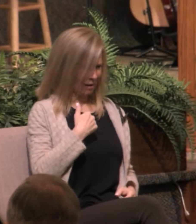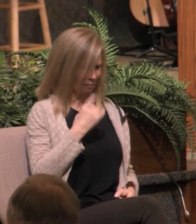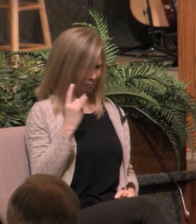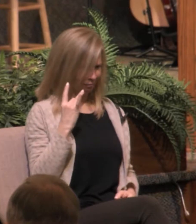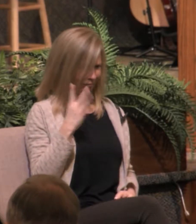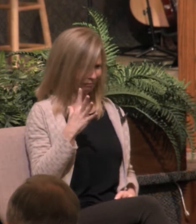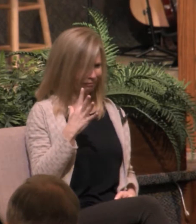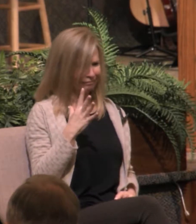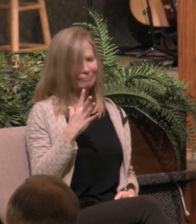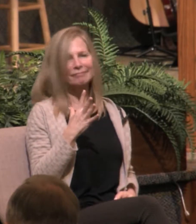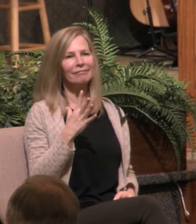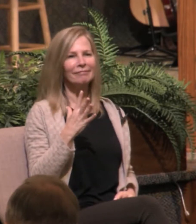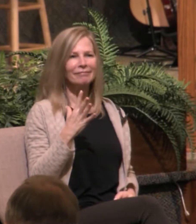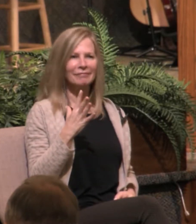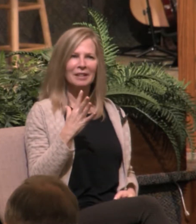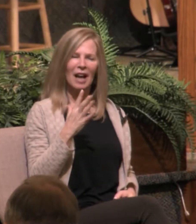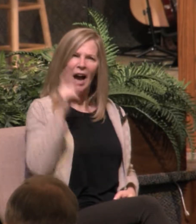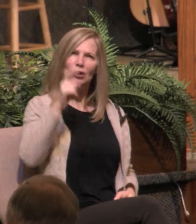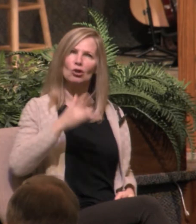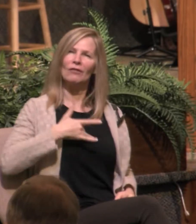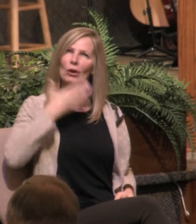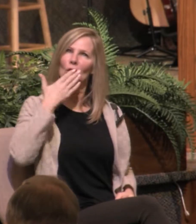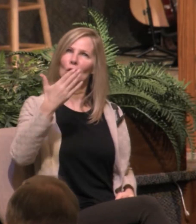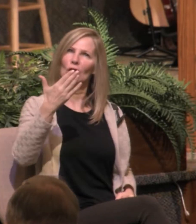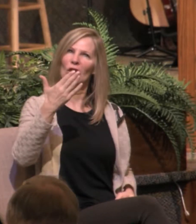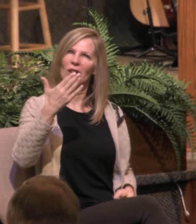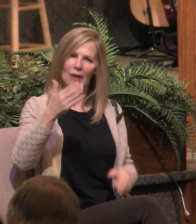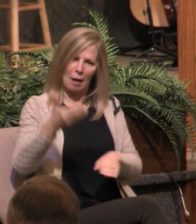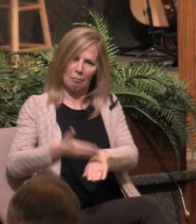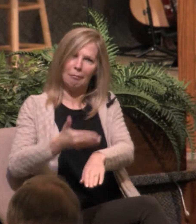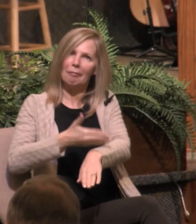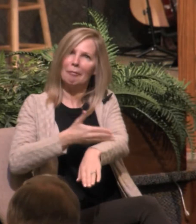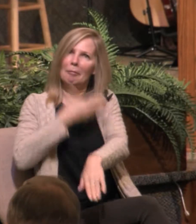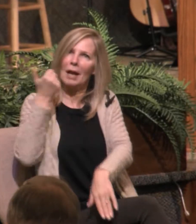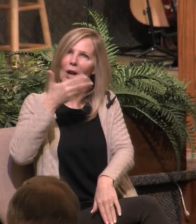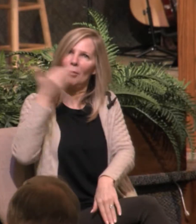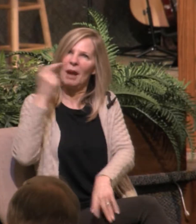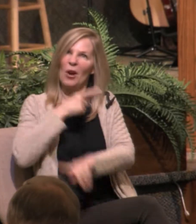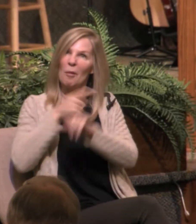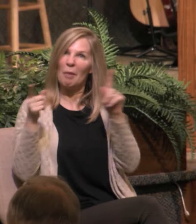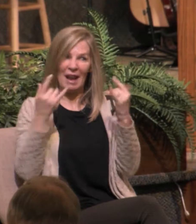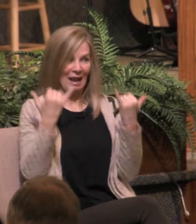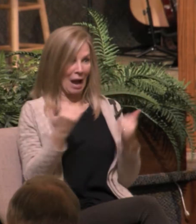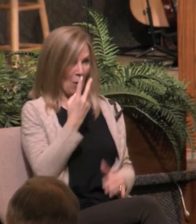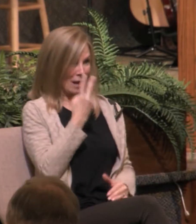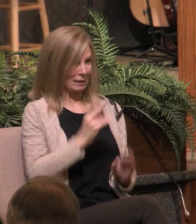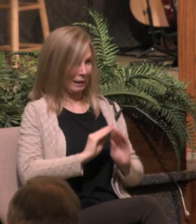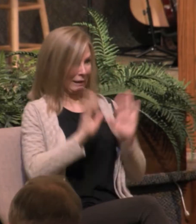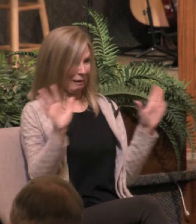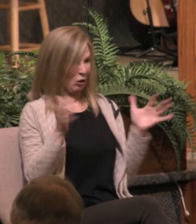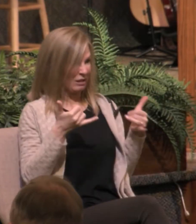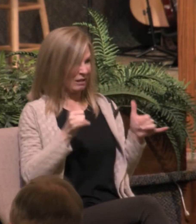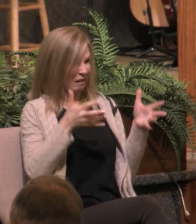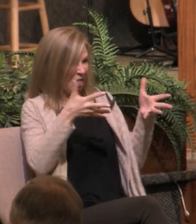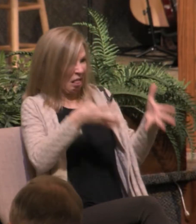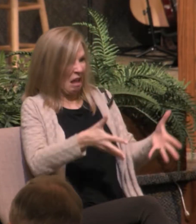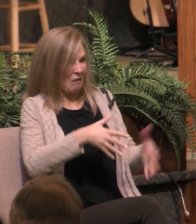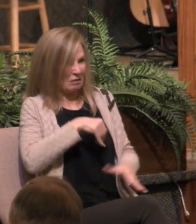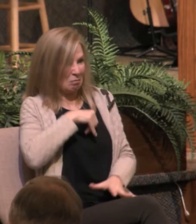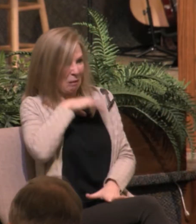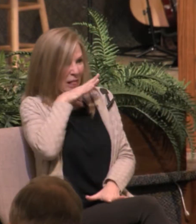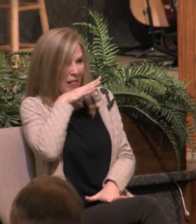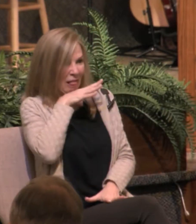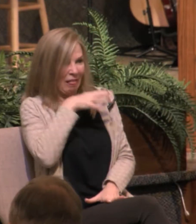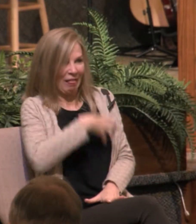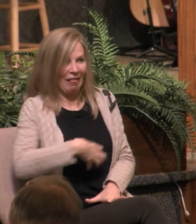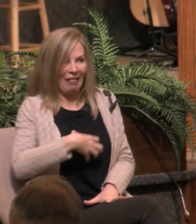You should feel good about getting better, except that you're only seeing more clearly how much residual filth resides in you.